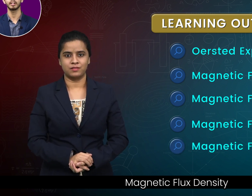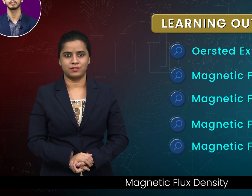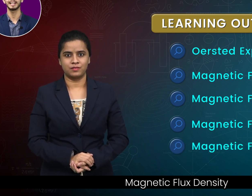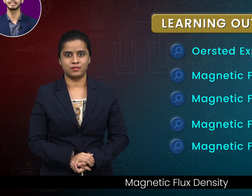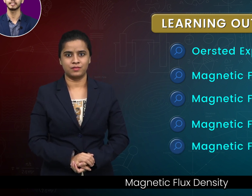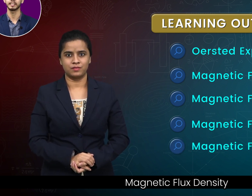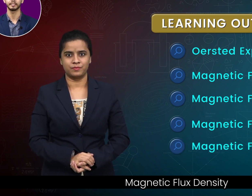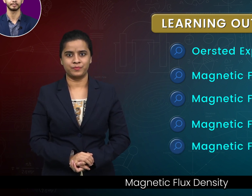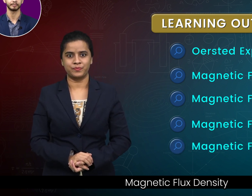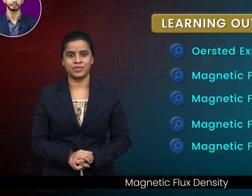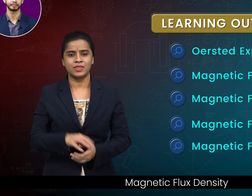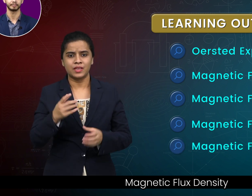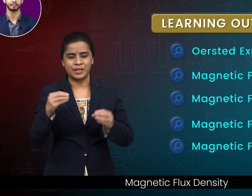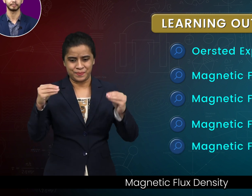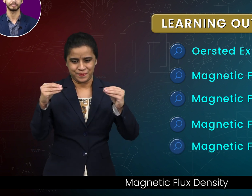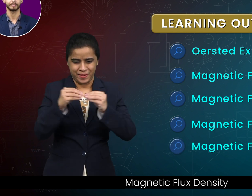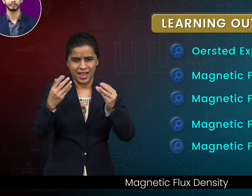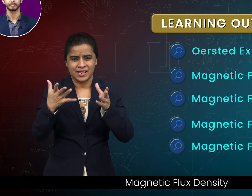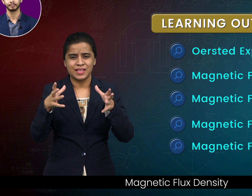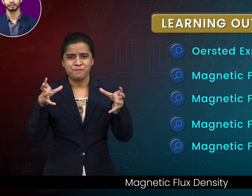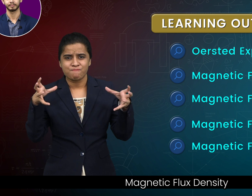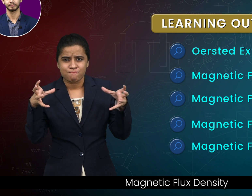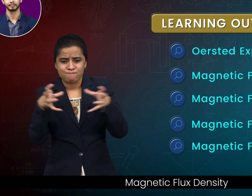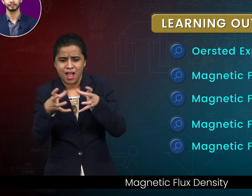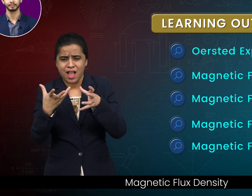magnetic flux density.